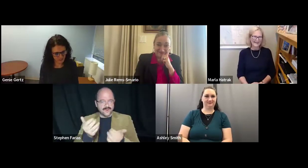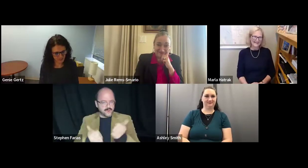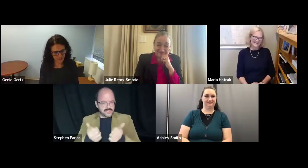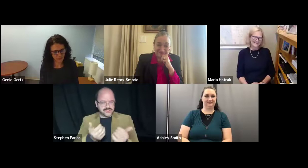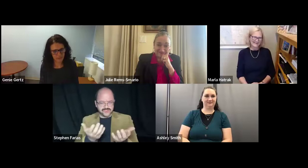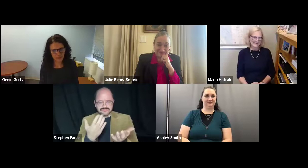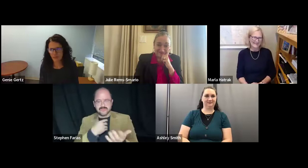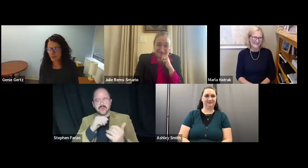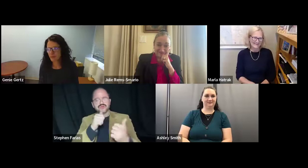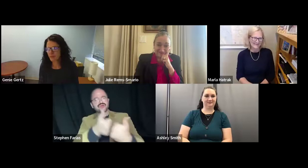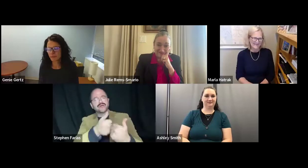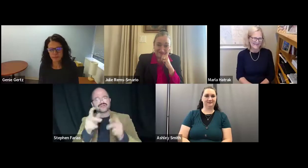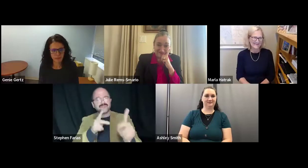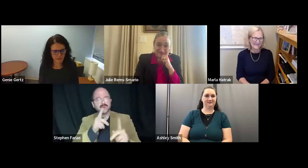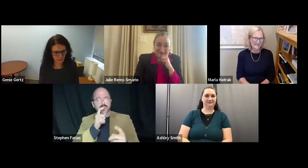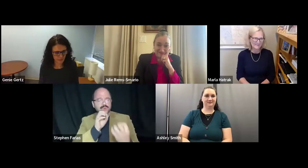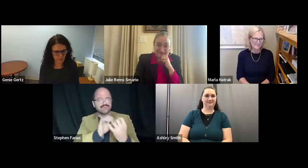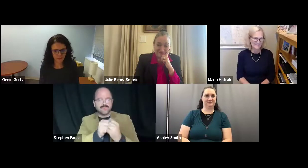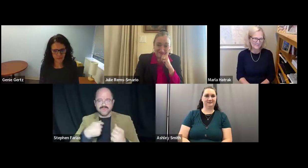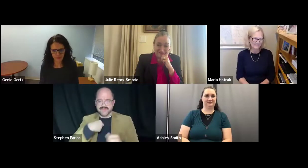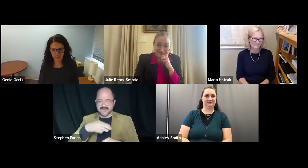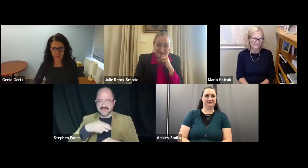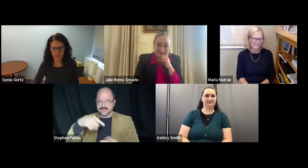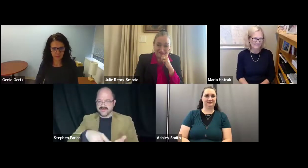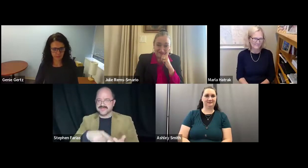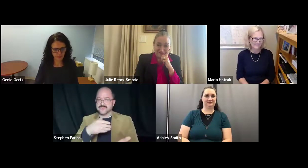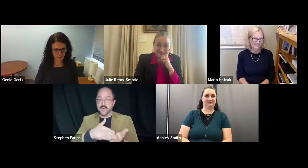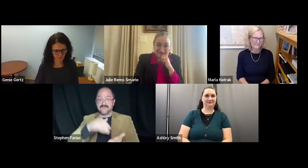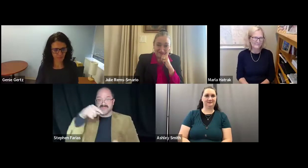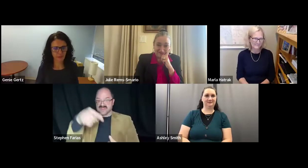So let's figure out which of these is the more appropriate scenario.